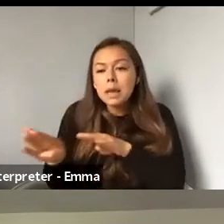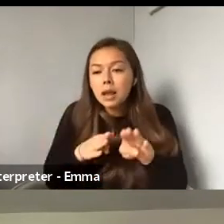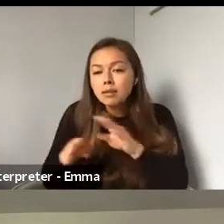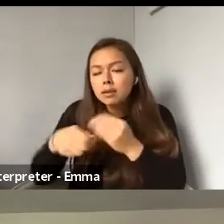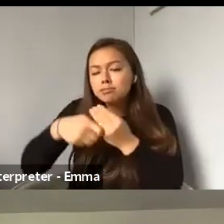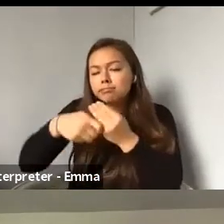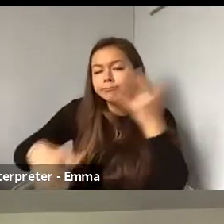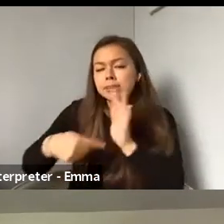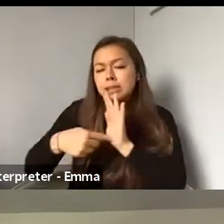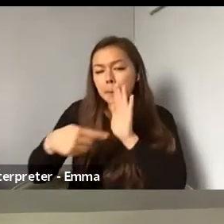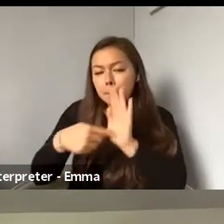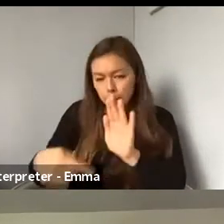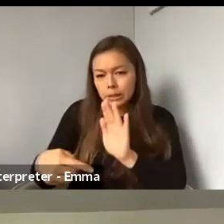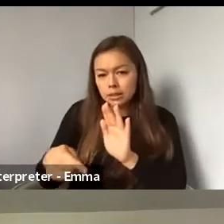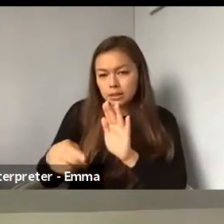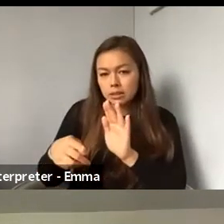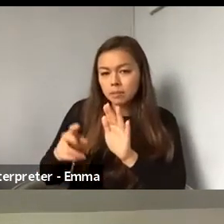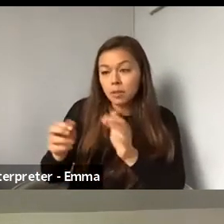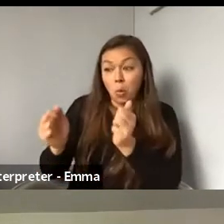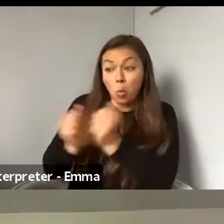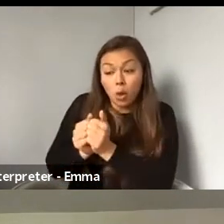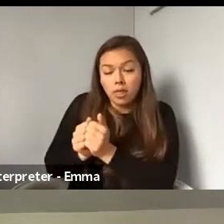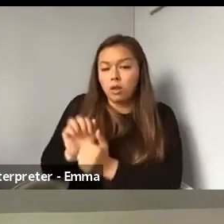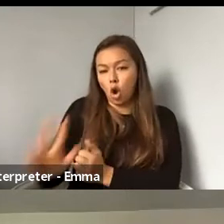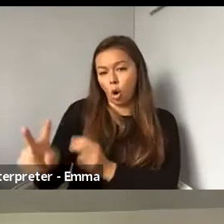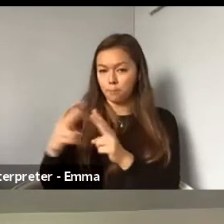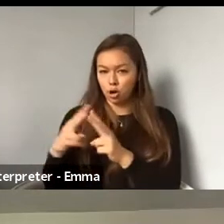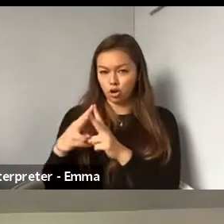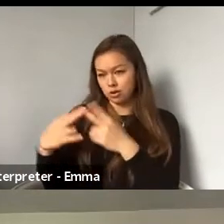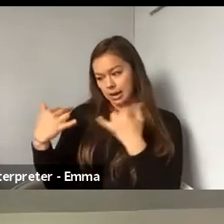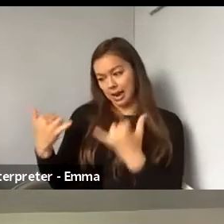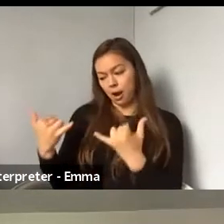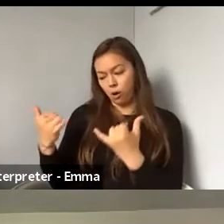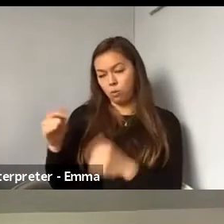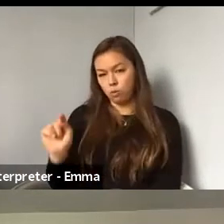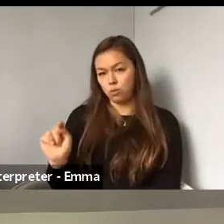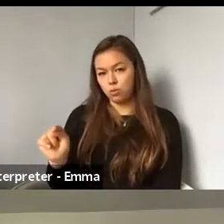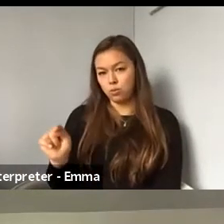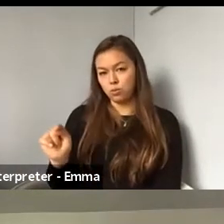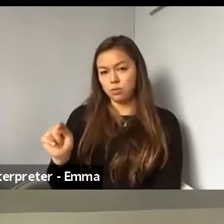And then that is a more